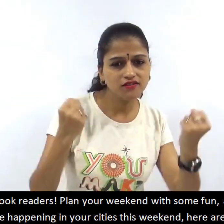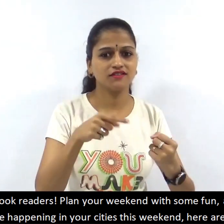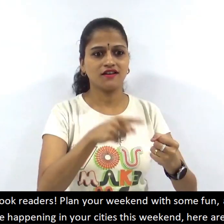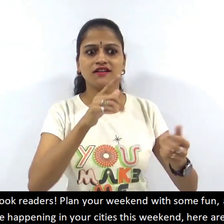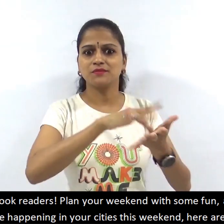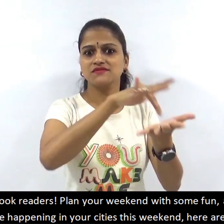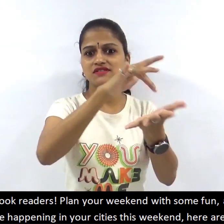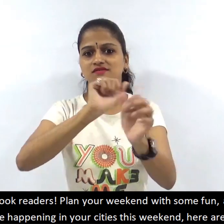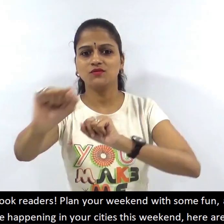Here are a few ideas.